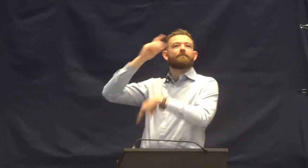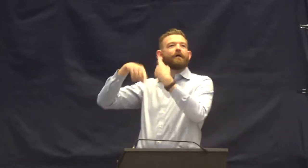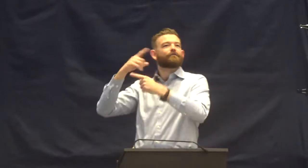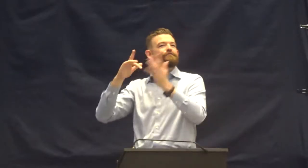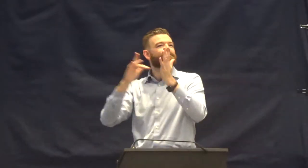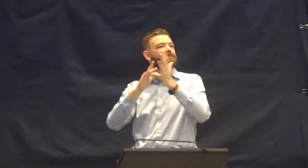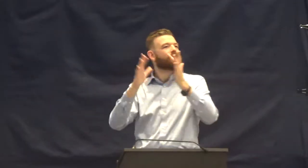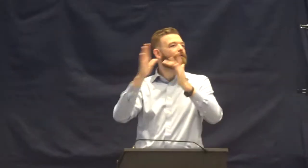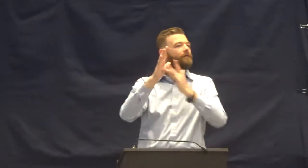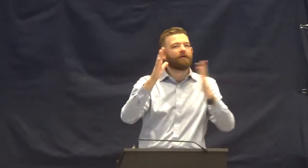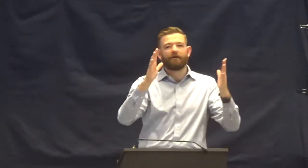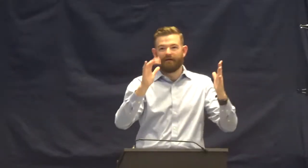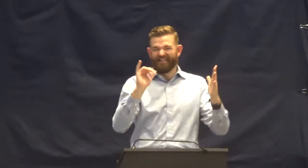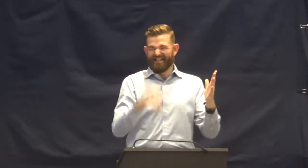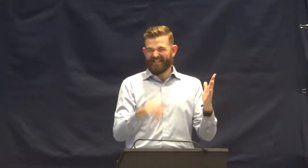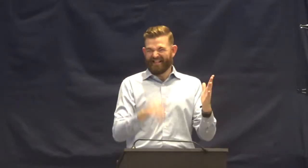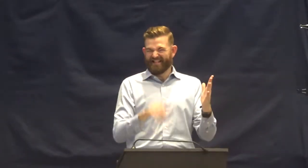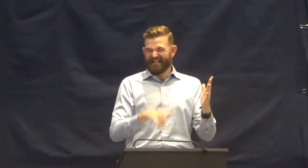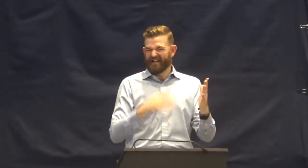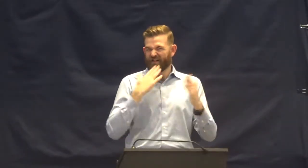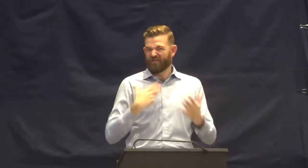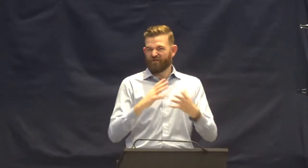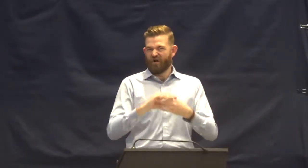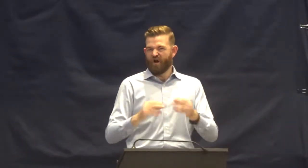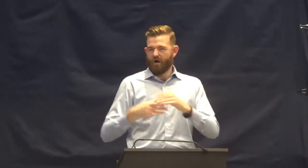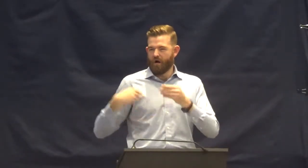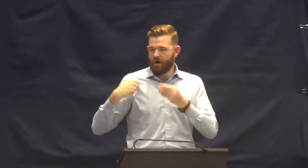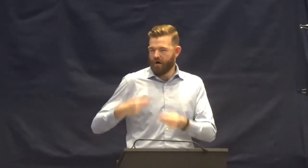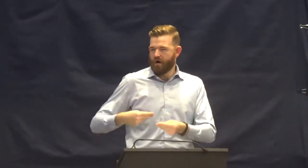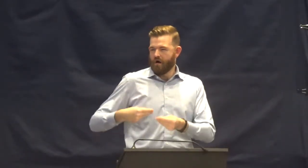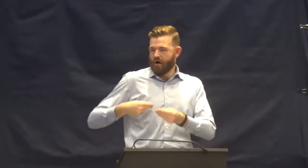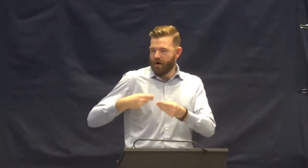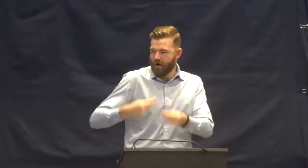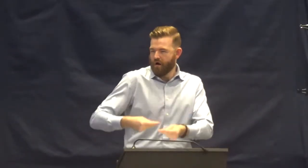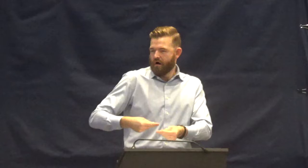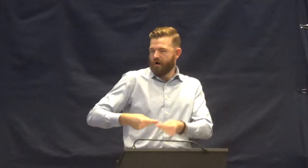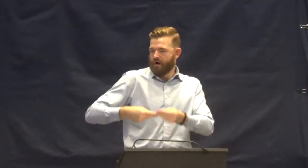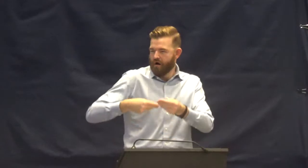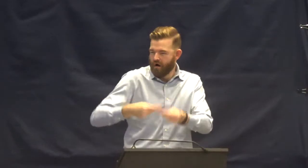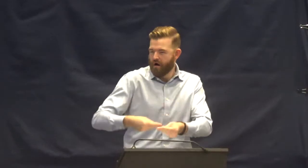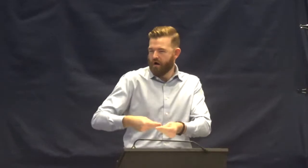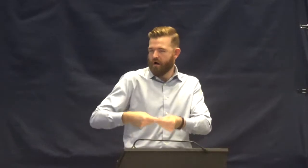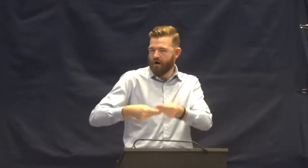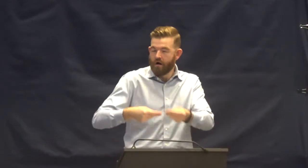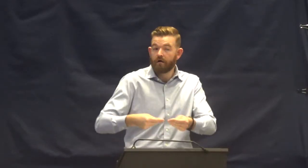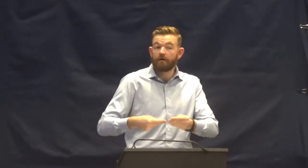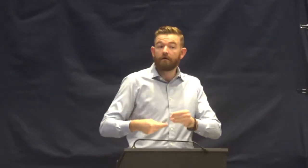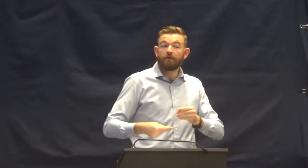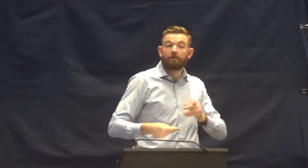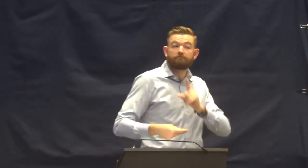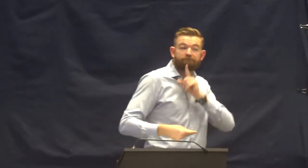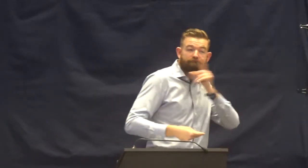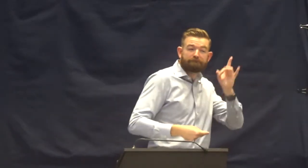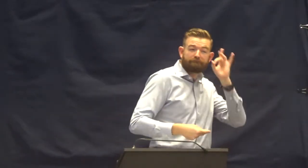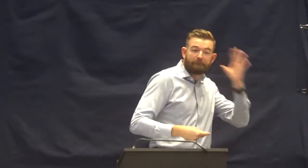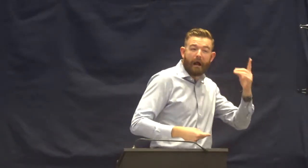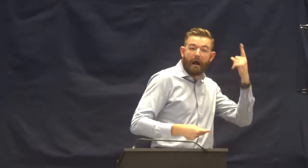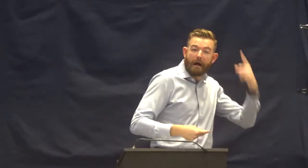about God and know about Jesus. That's the story that's been passed down in our culture.